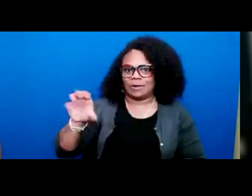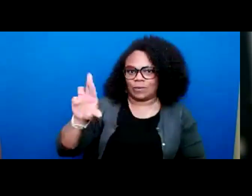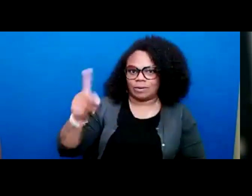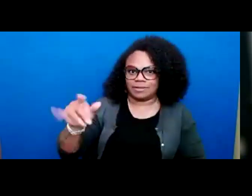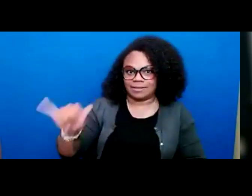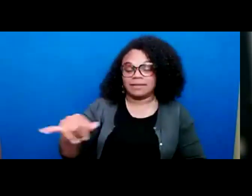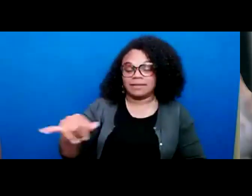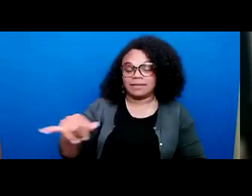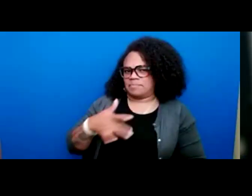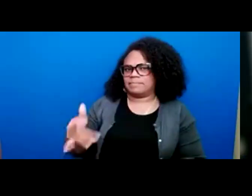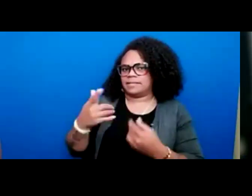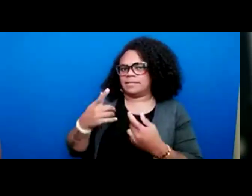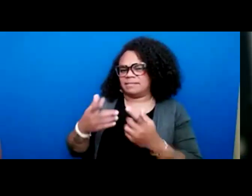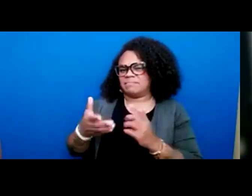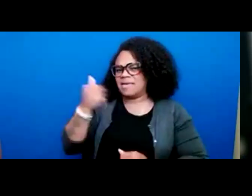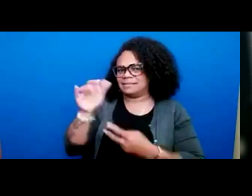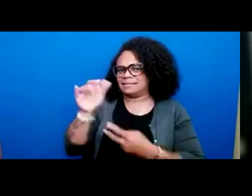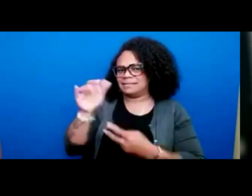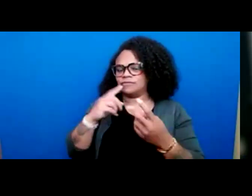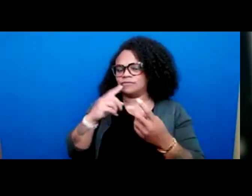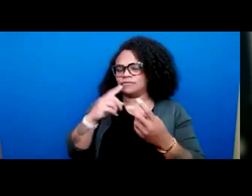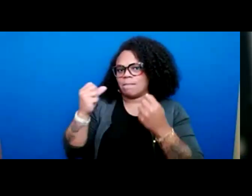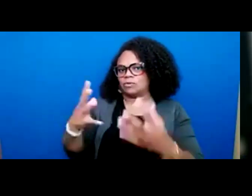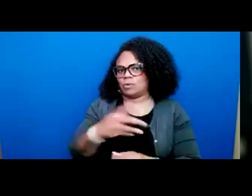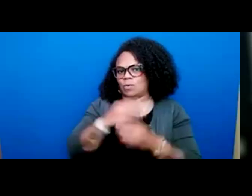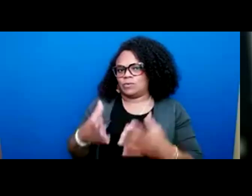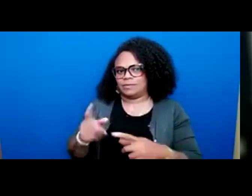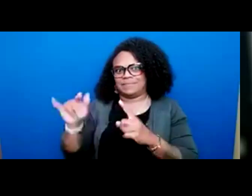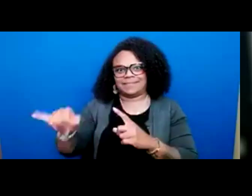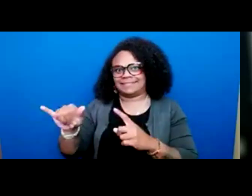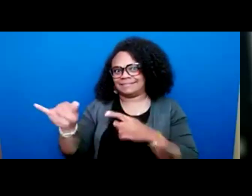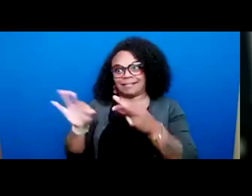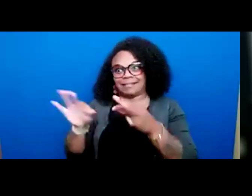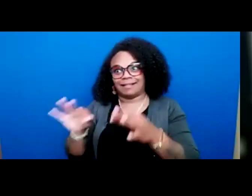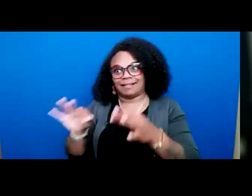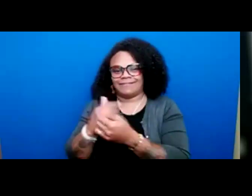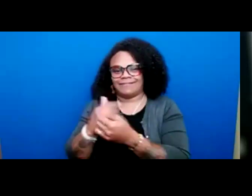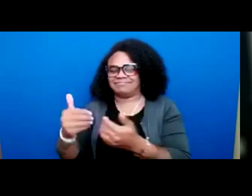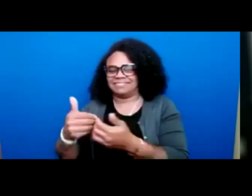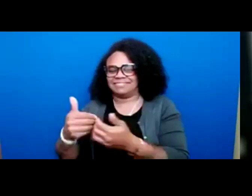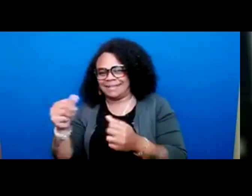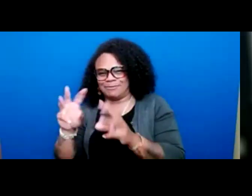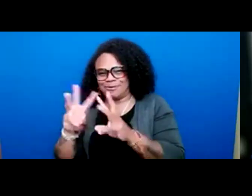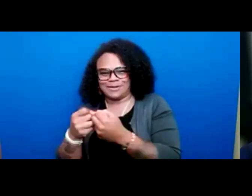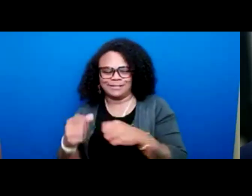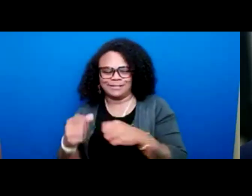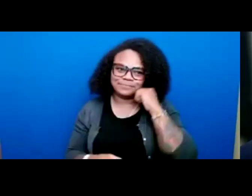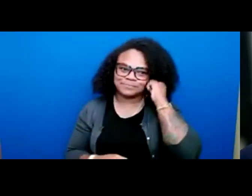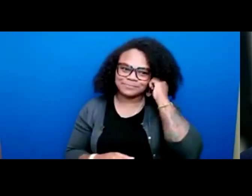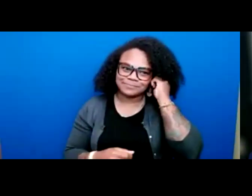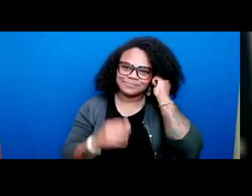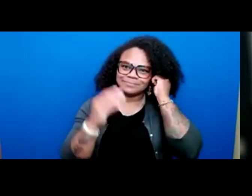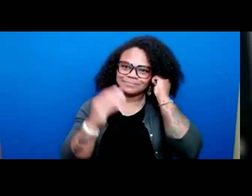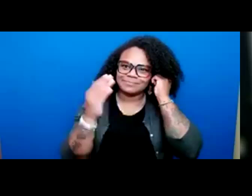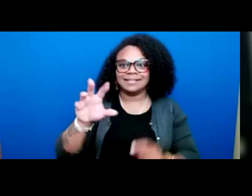with multiple owners, but that's another webinar for another time. And then there's dividends. So profits that are